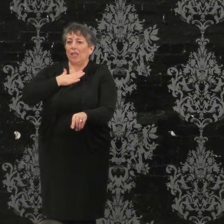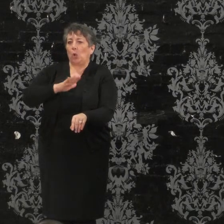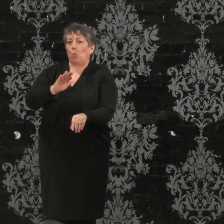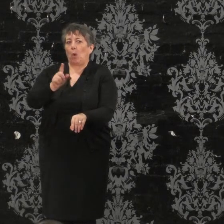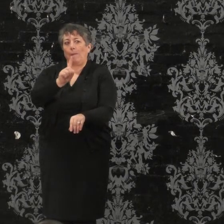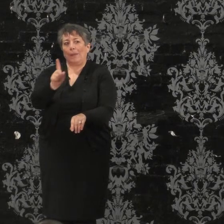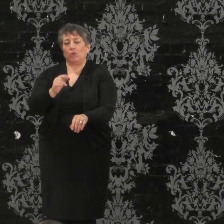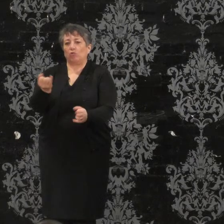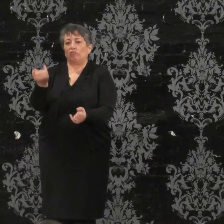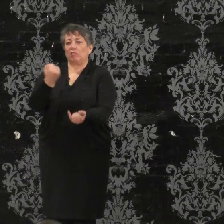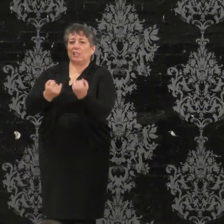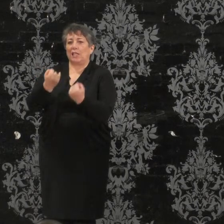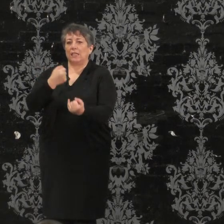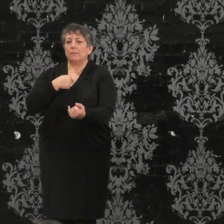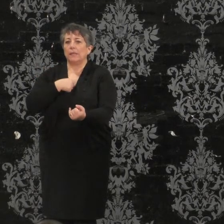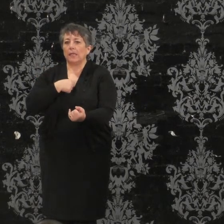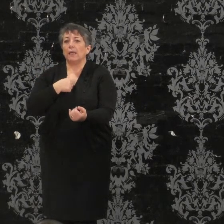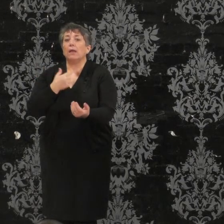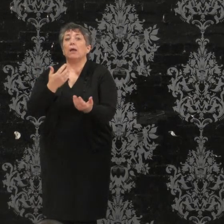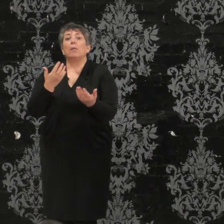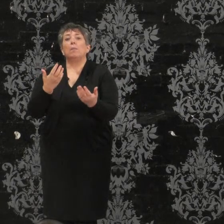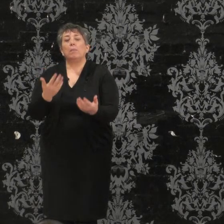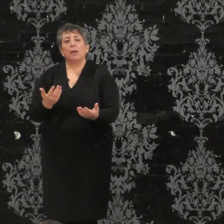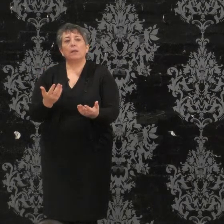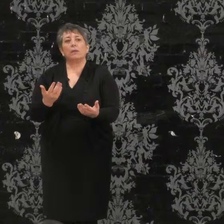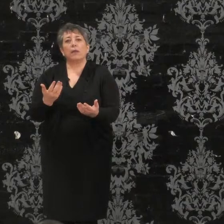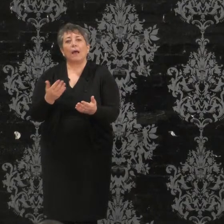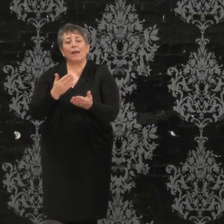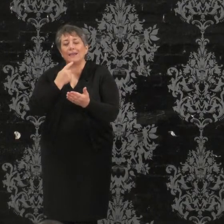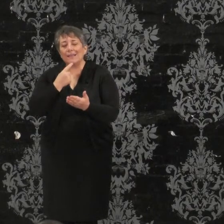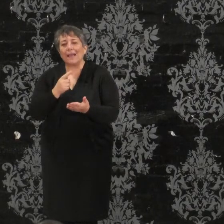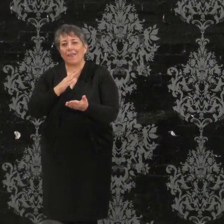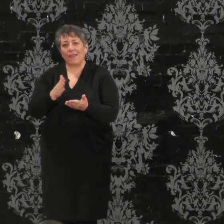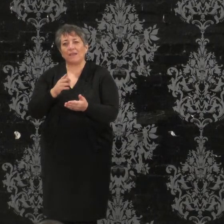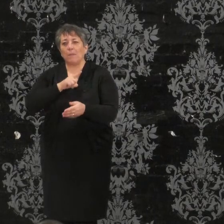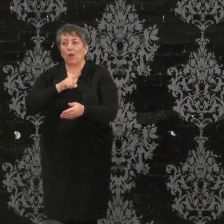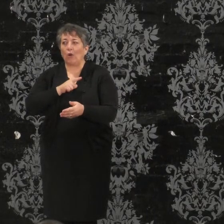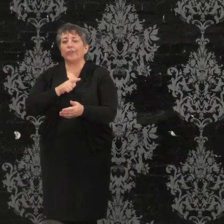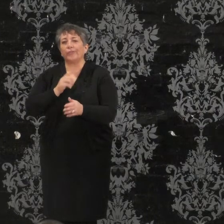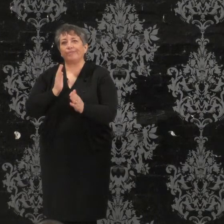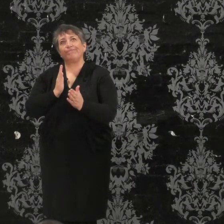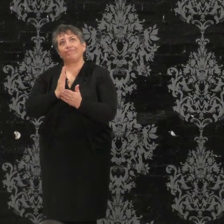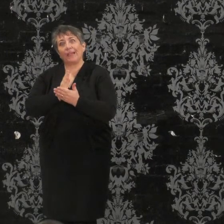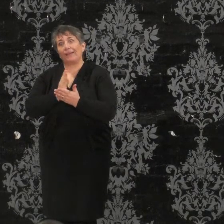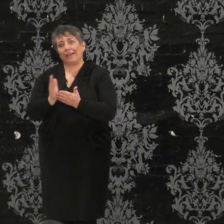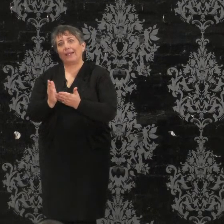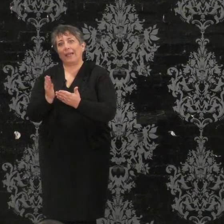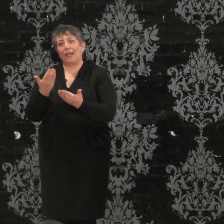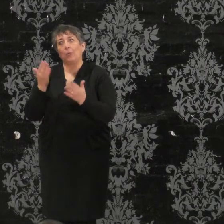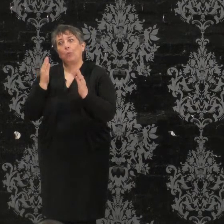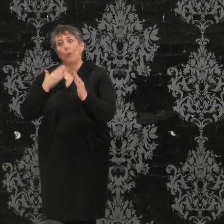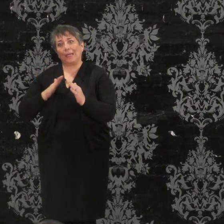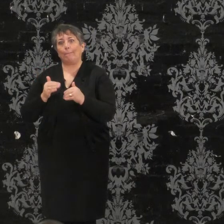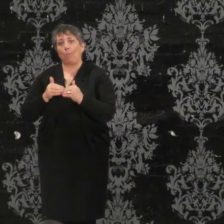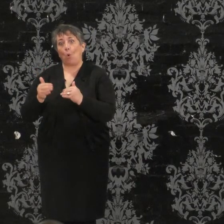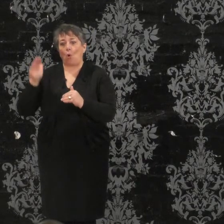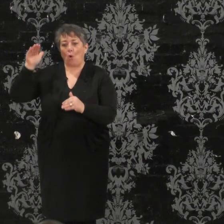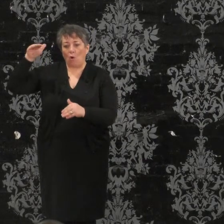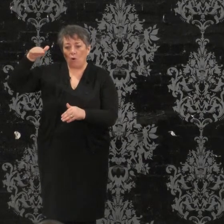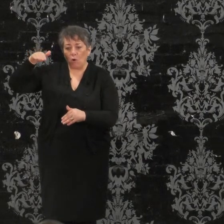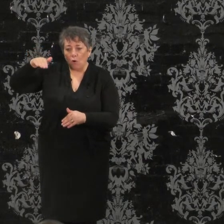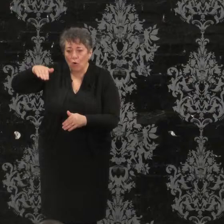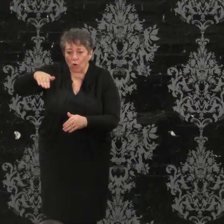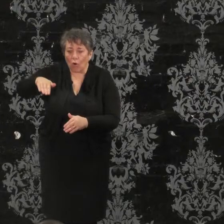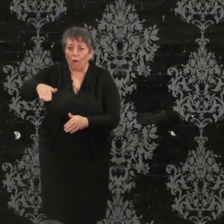so because we clearly have a long, long way to go. It's vital that we